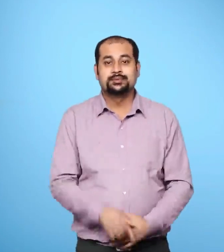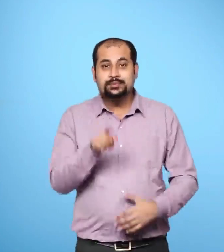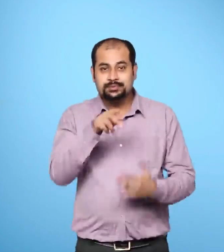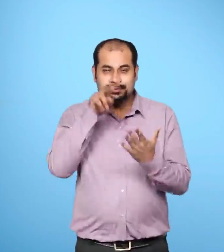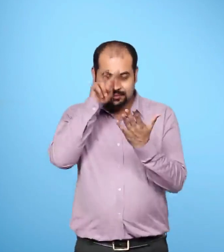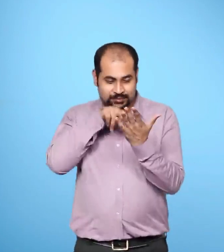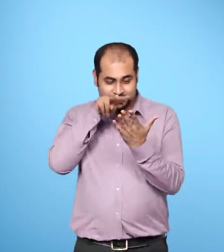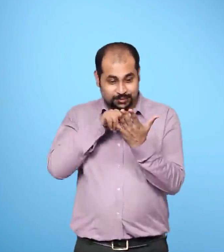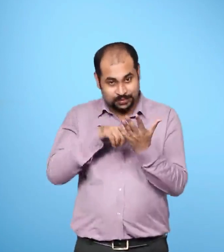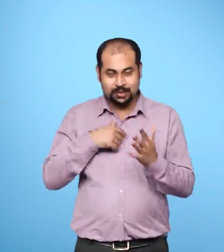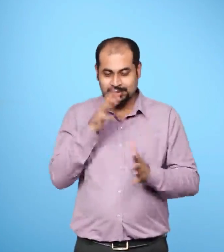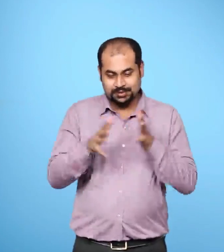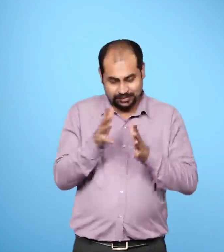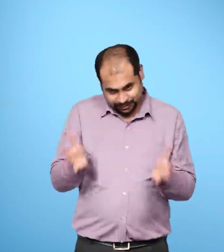Let's begin reading the story.